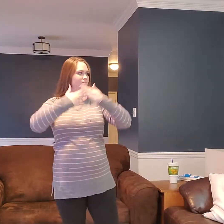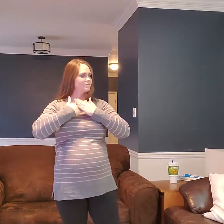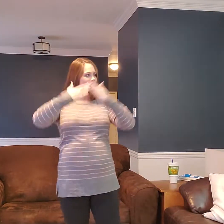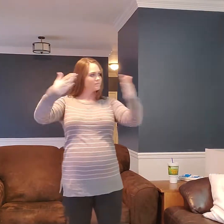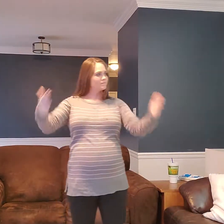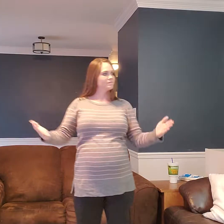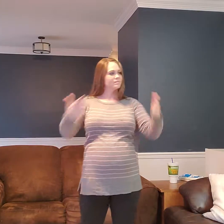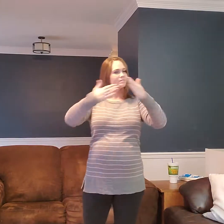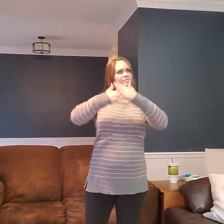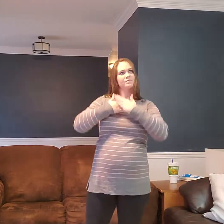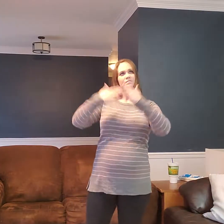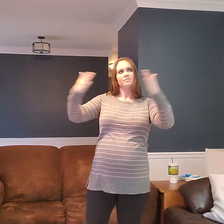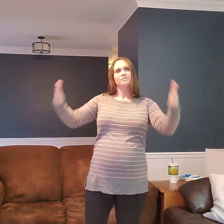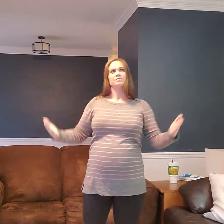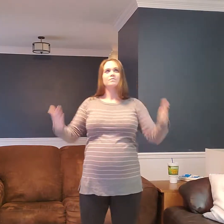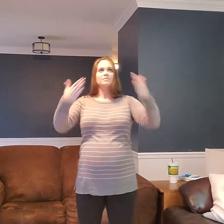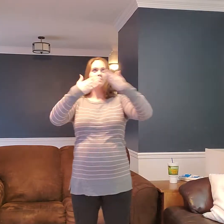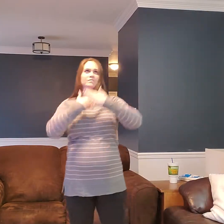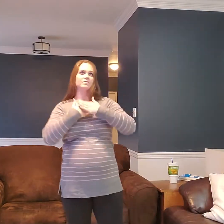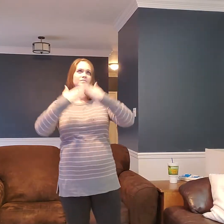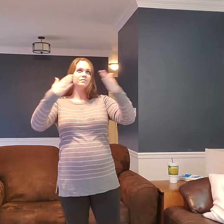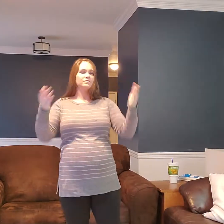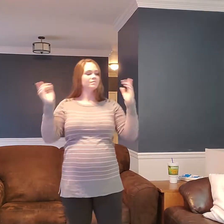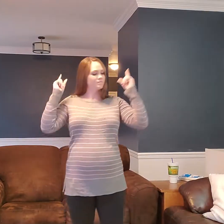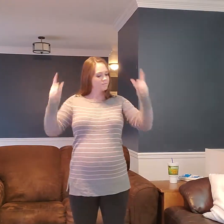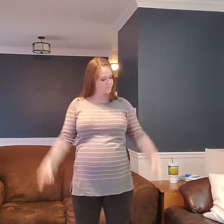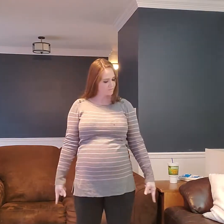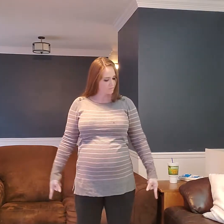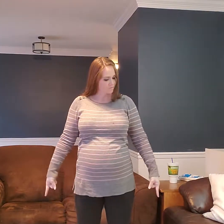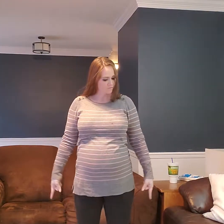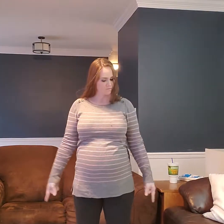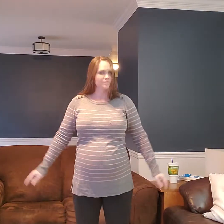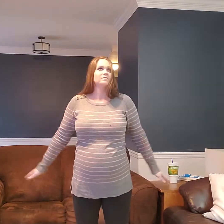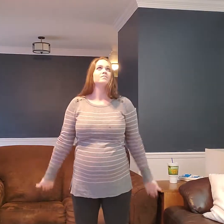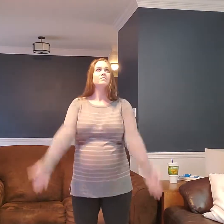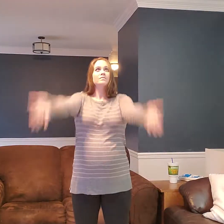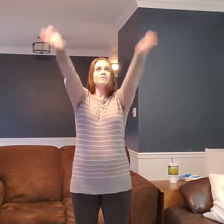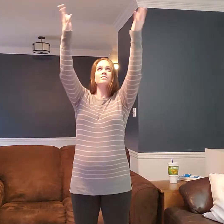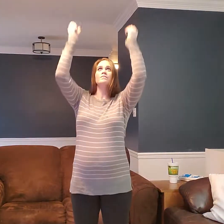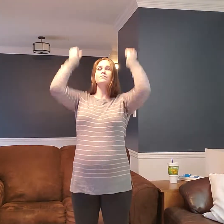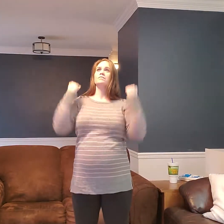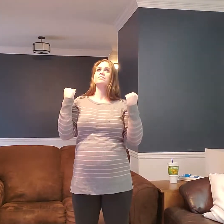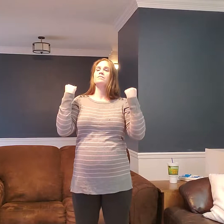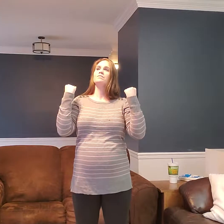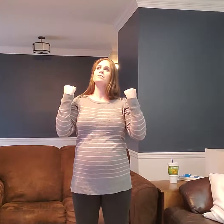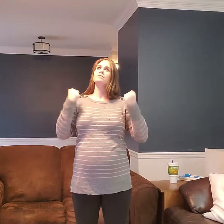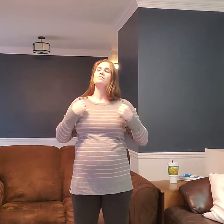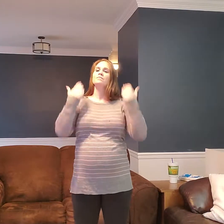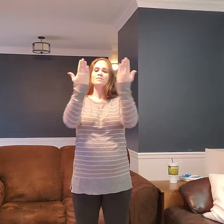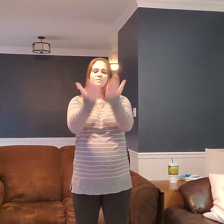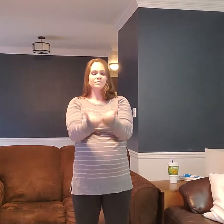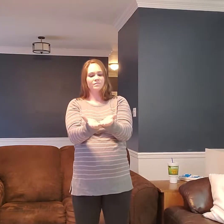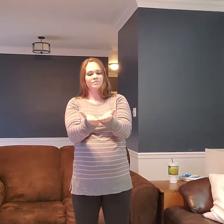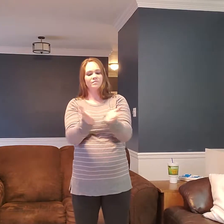in my soul And it begins when I breathe in Your word